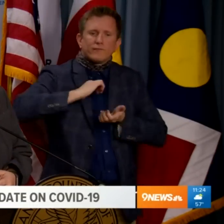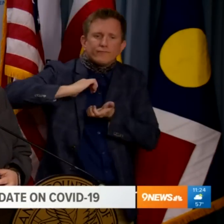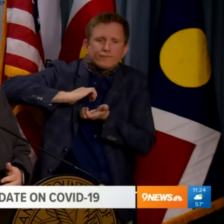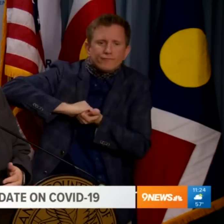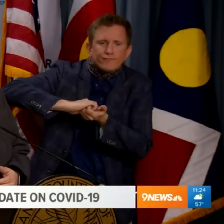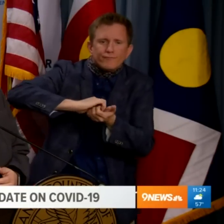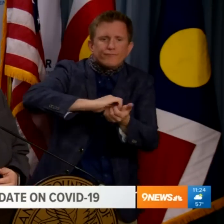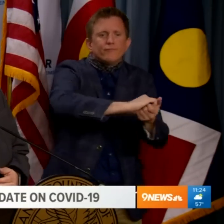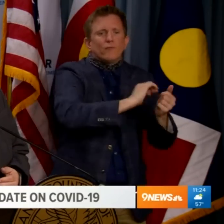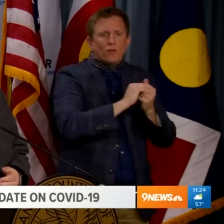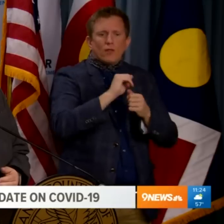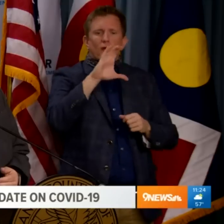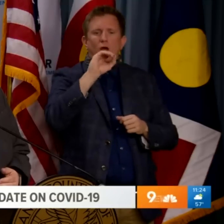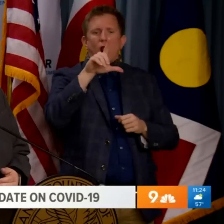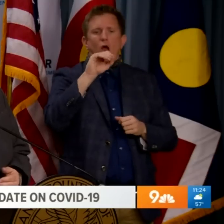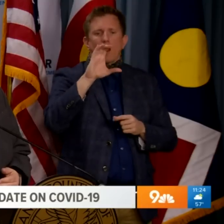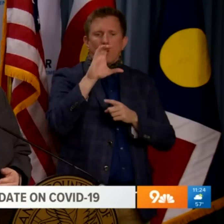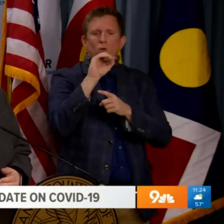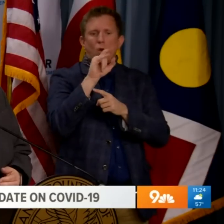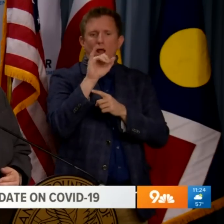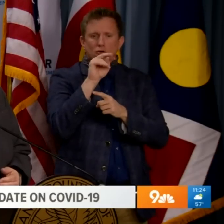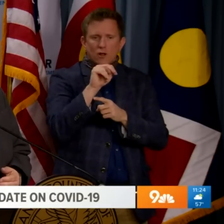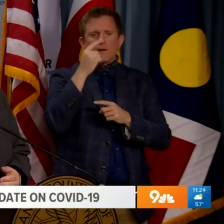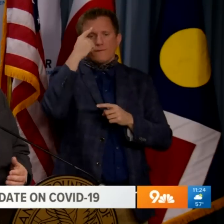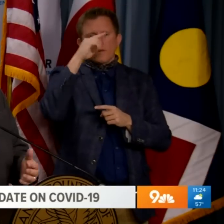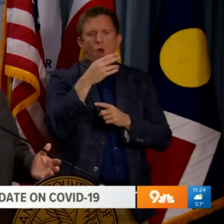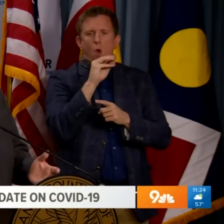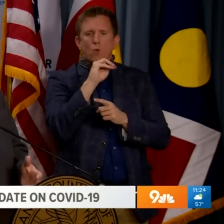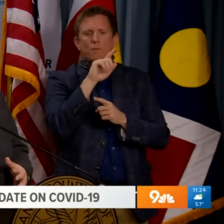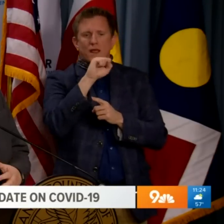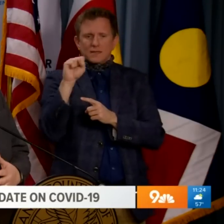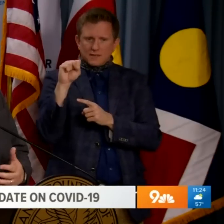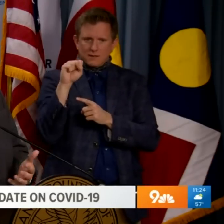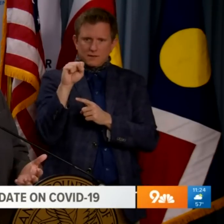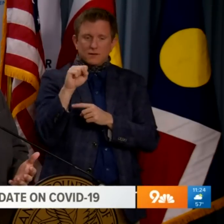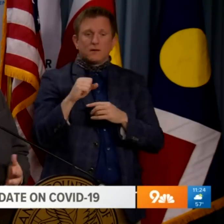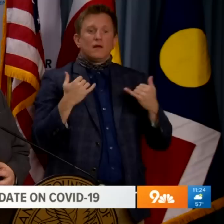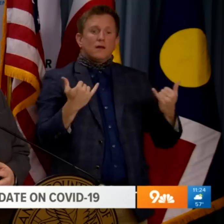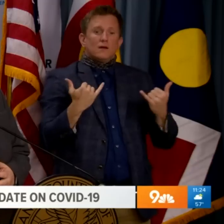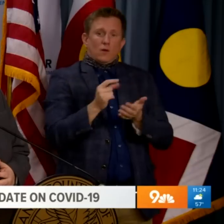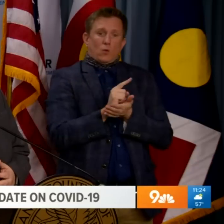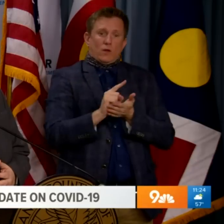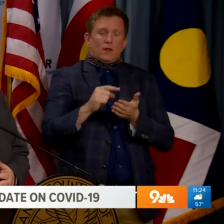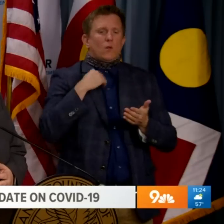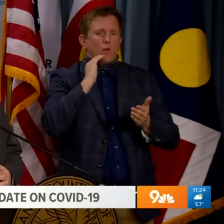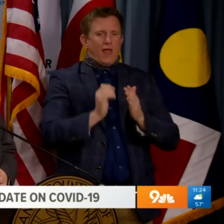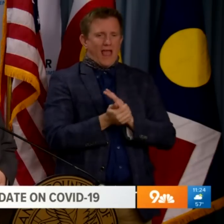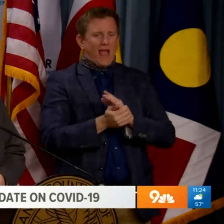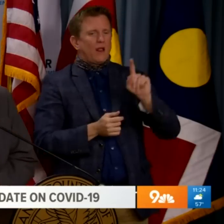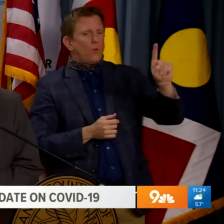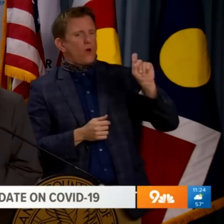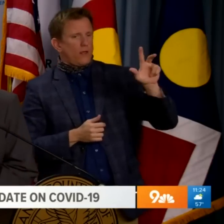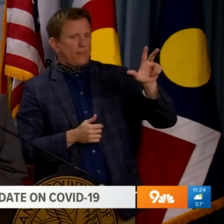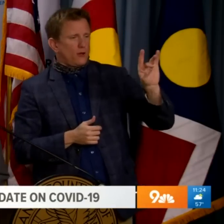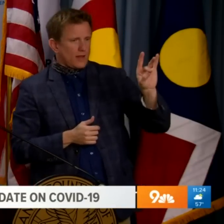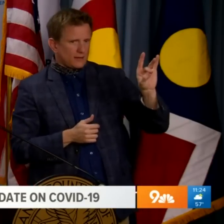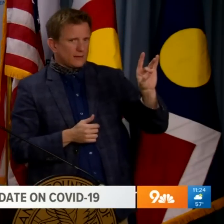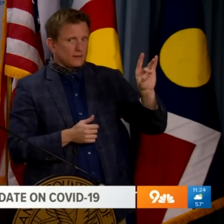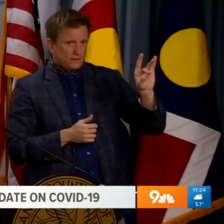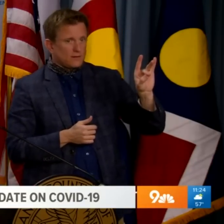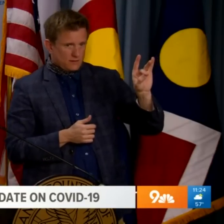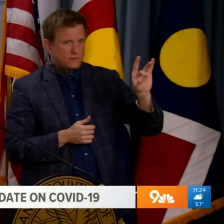rooms, that doesn't include the Colorado Coalition for the Homeless room. So the rooms that we are talking about, when